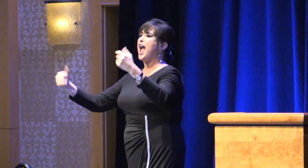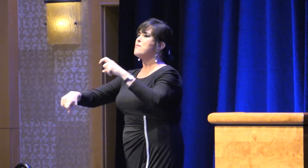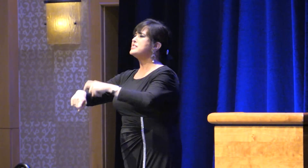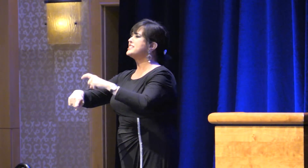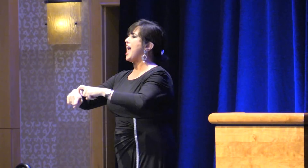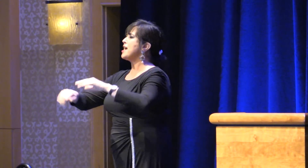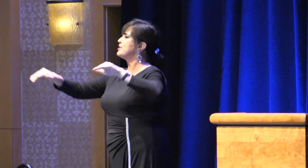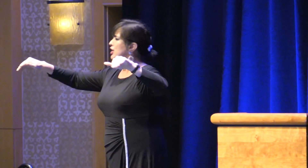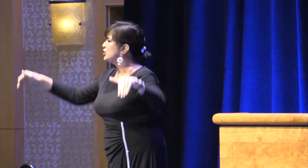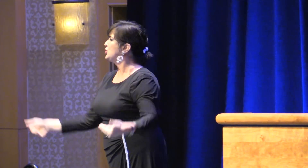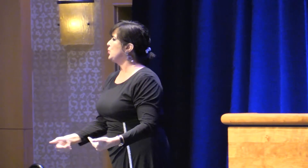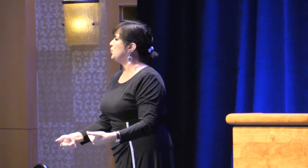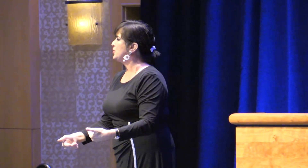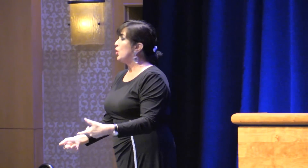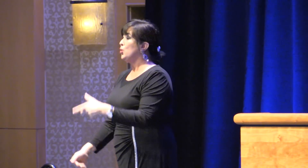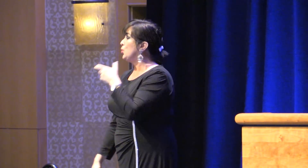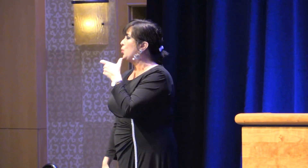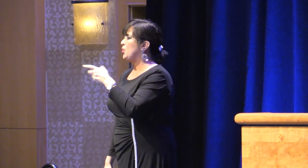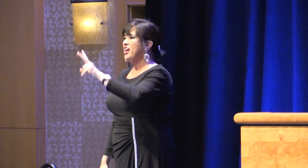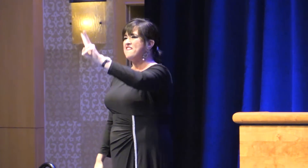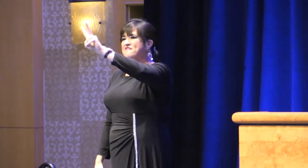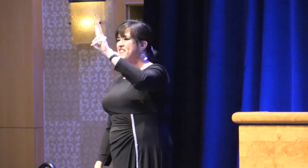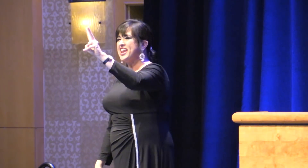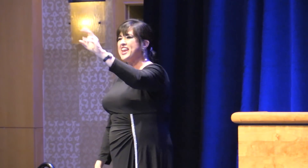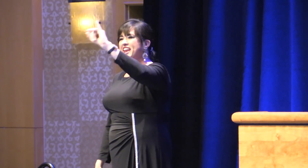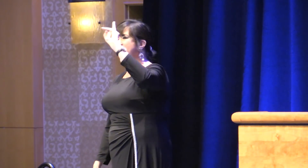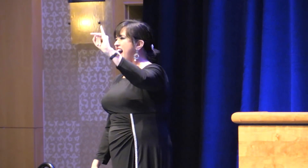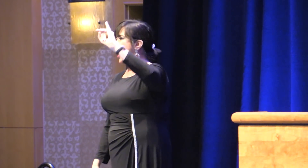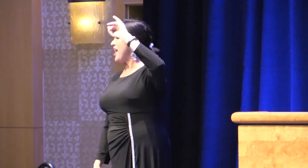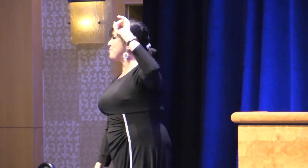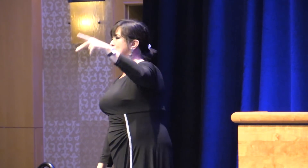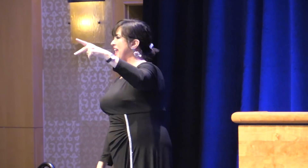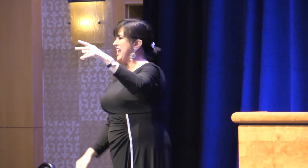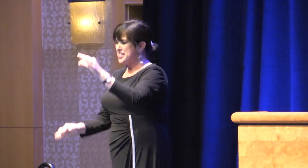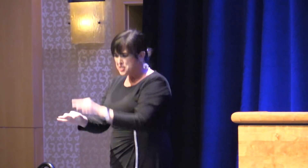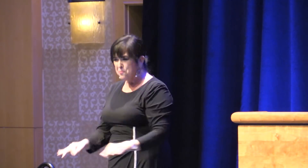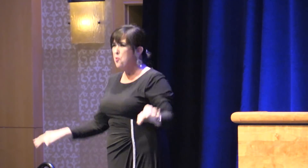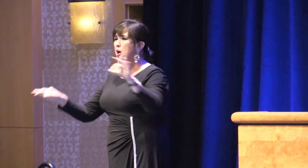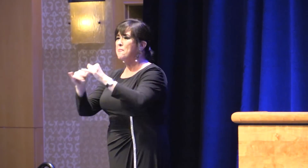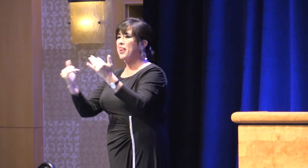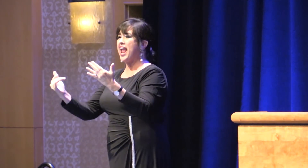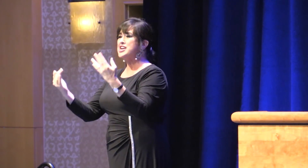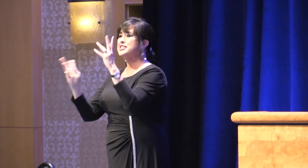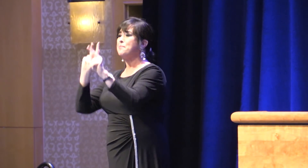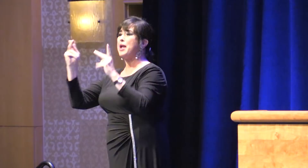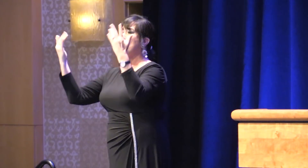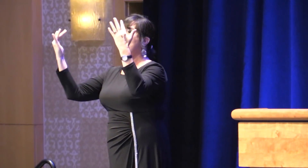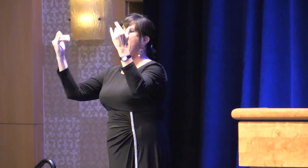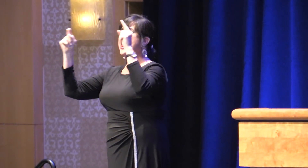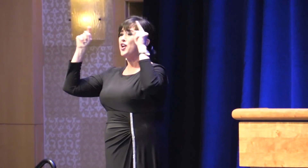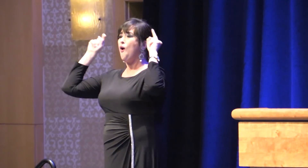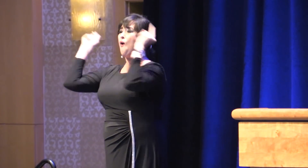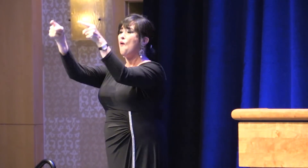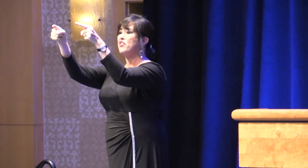unbelievable. Well, now we've come to the point of the evening where we'd like to introduce our very important people,